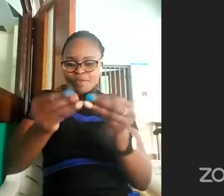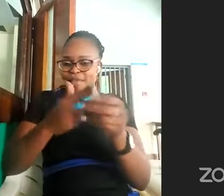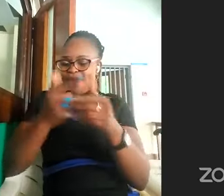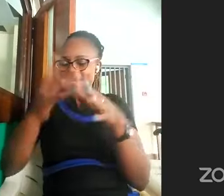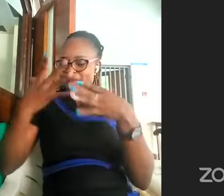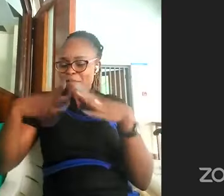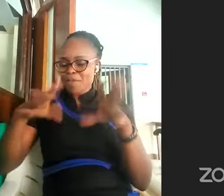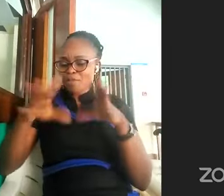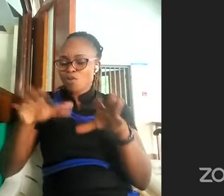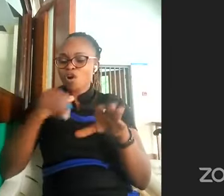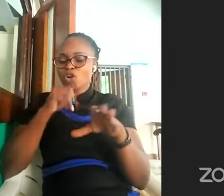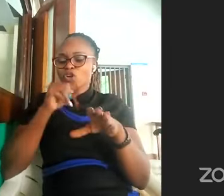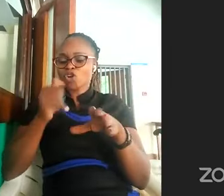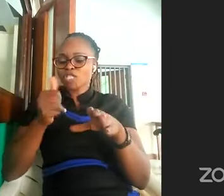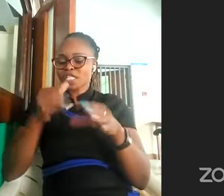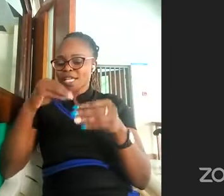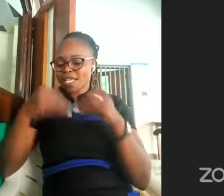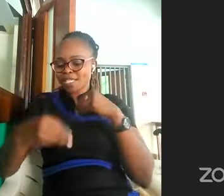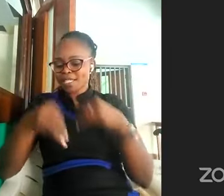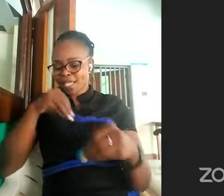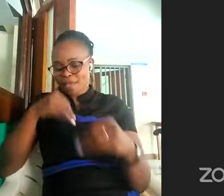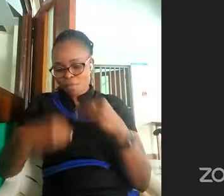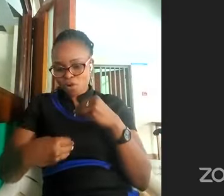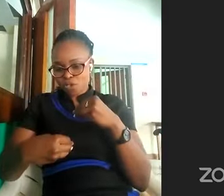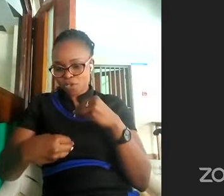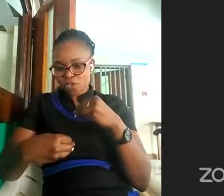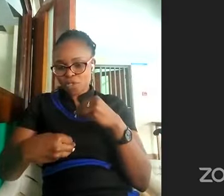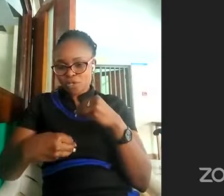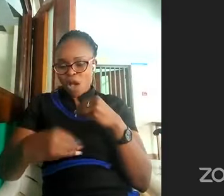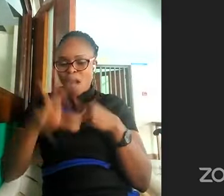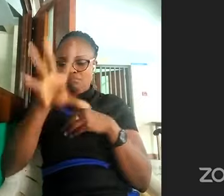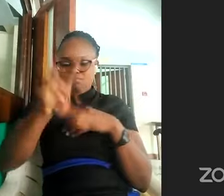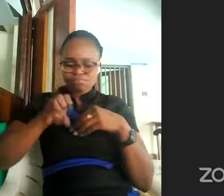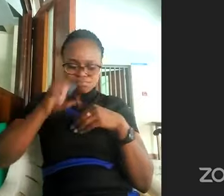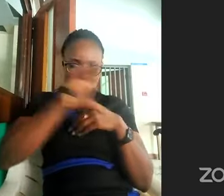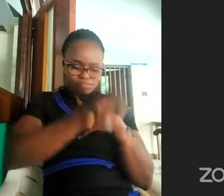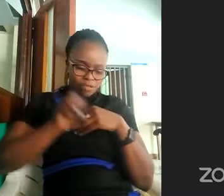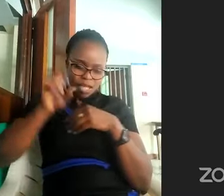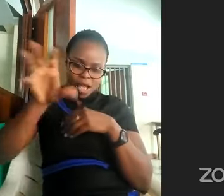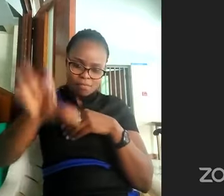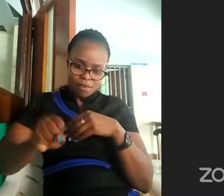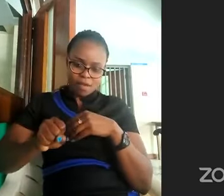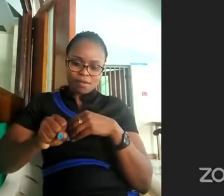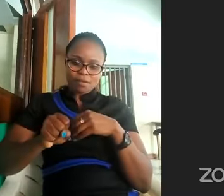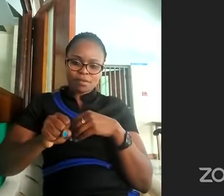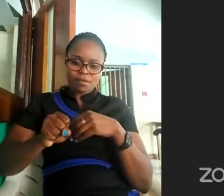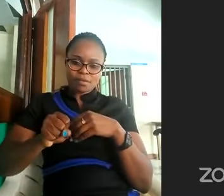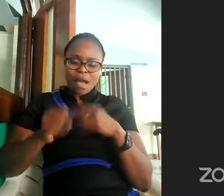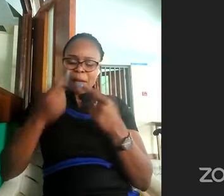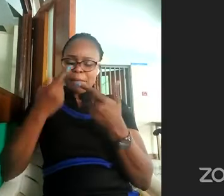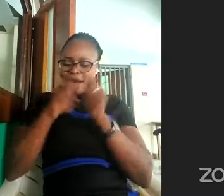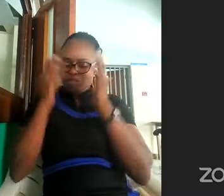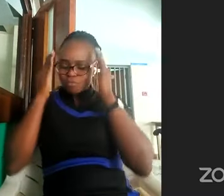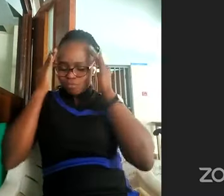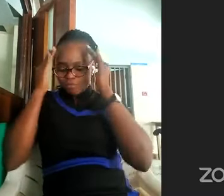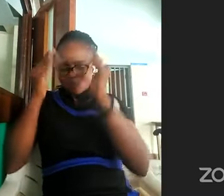going to get that money, because we have other people that they snatch that money before it reaches